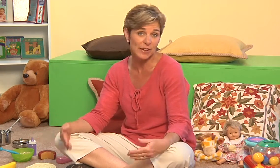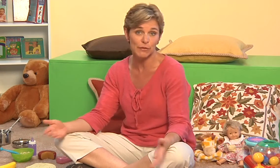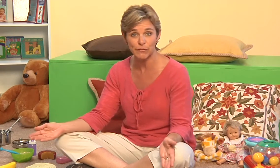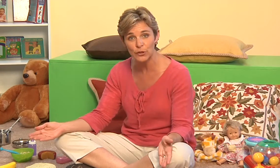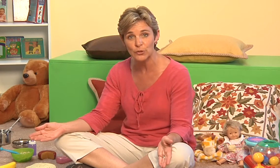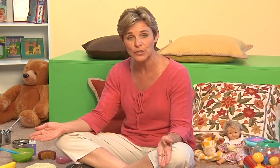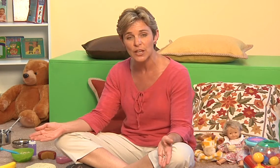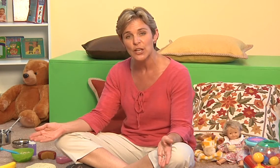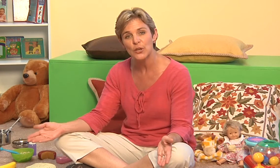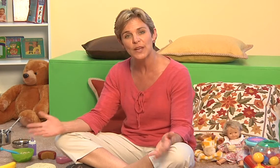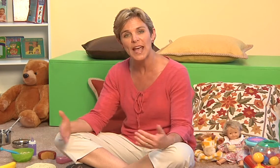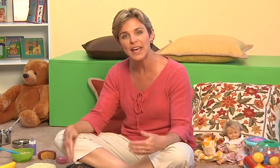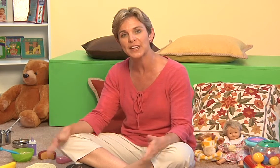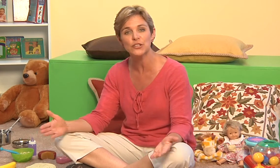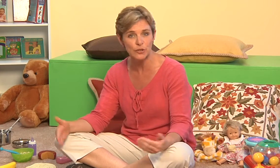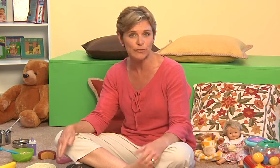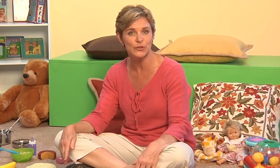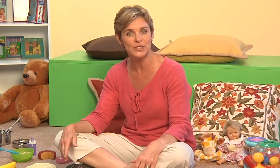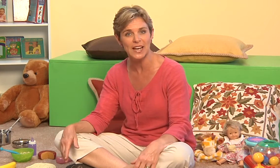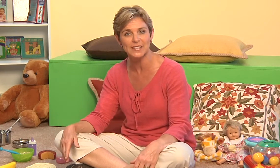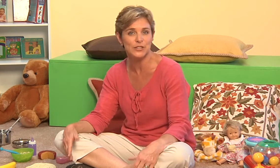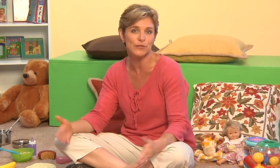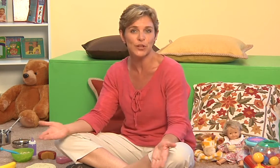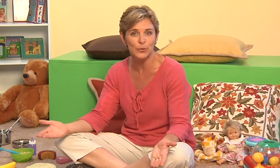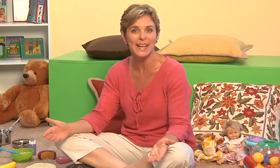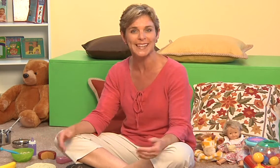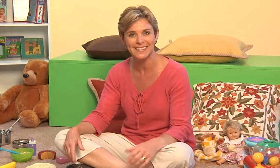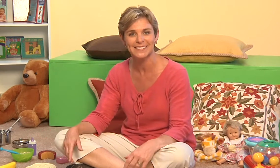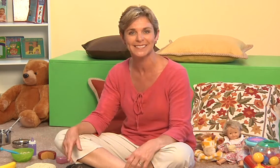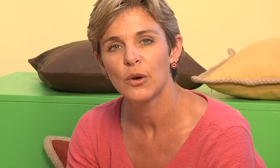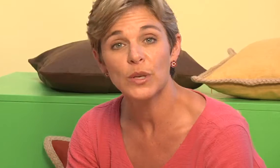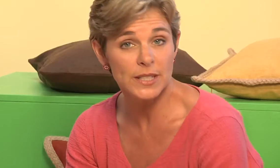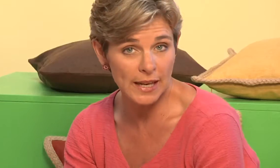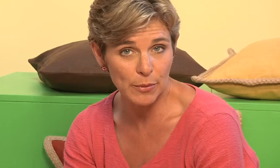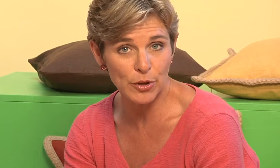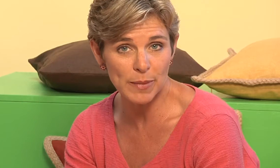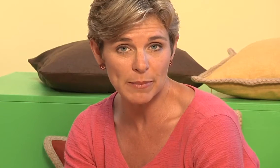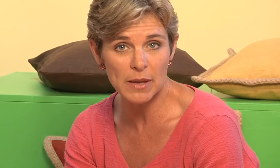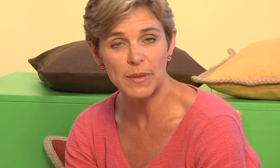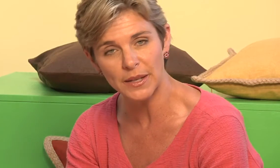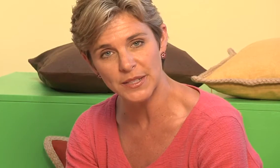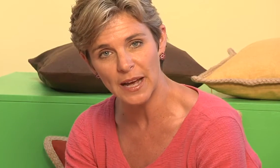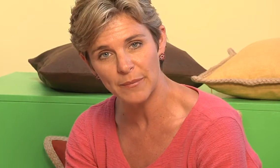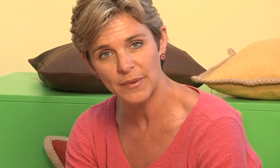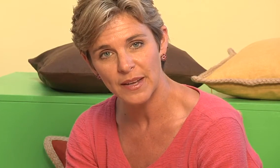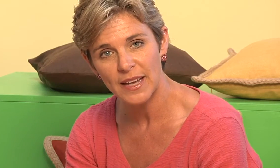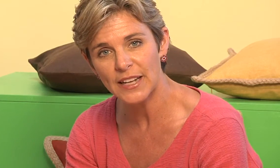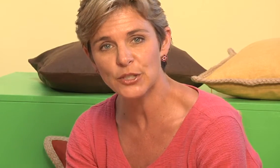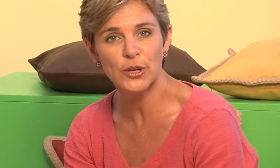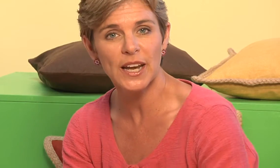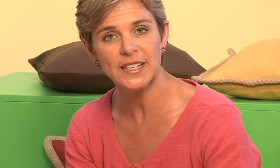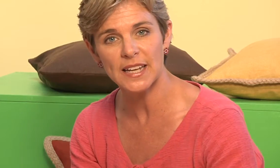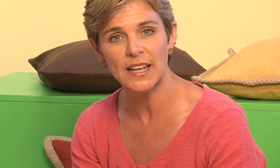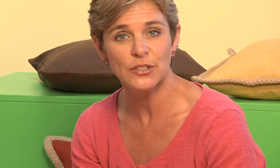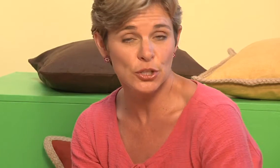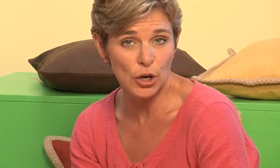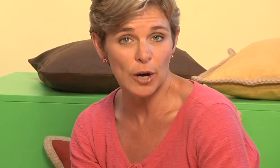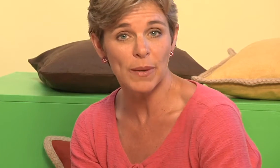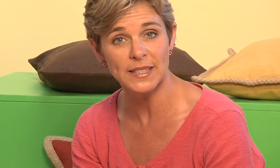favorite foods, you can add additional food signs as you feel ready. When signing with your baby at mealtime, it's a good idea to start by